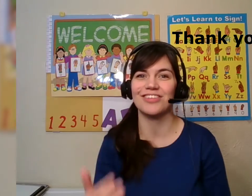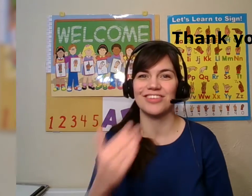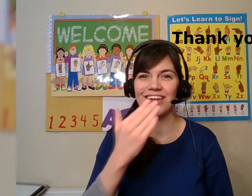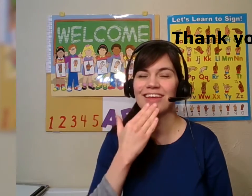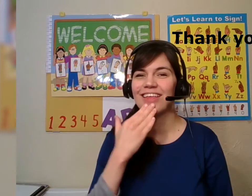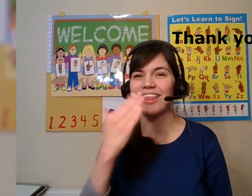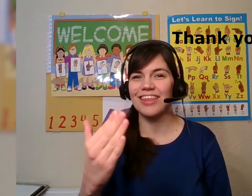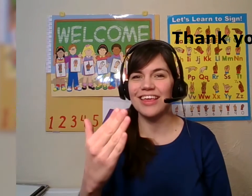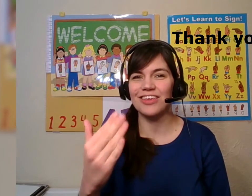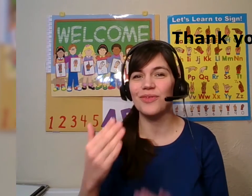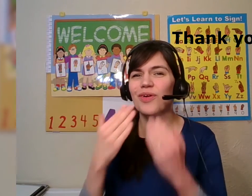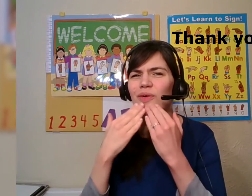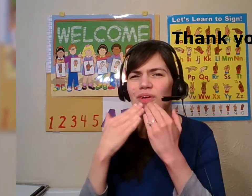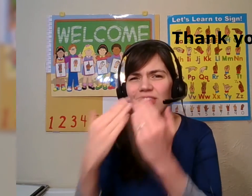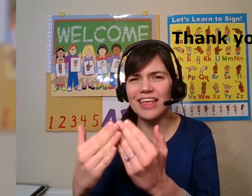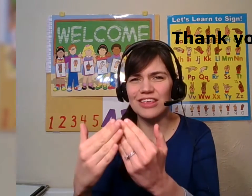much. Thank you or thank you.